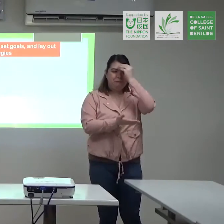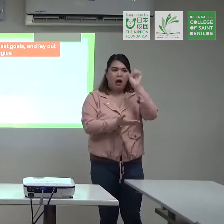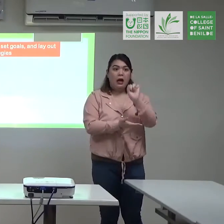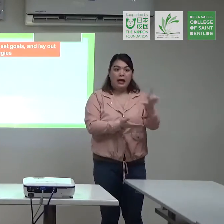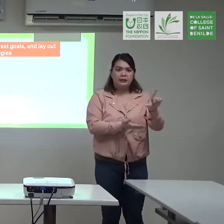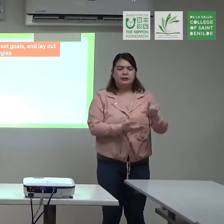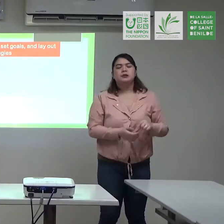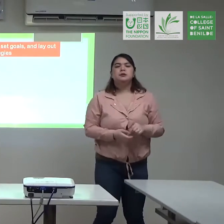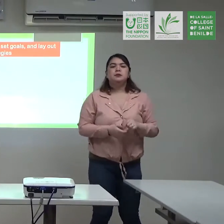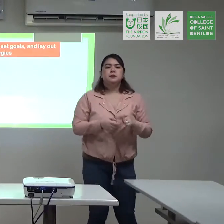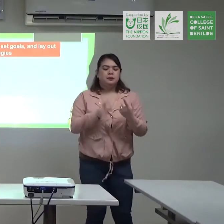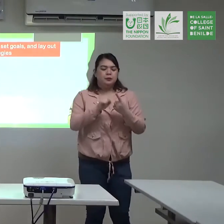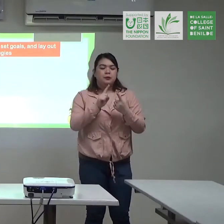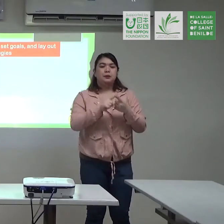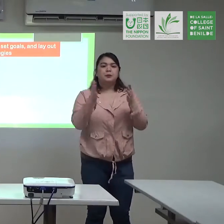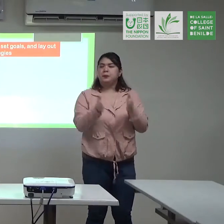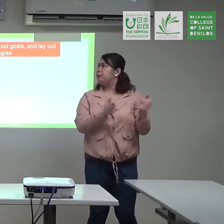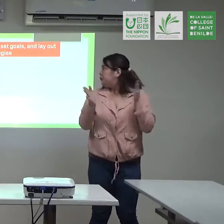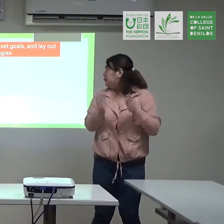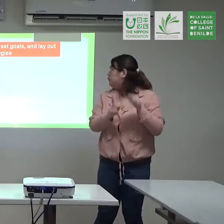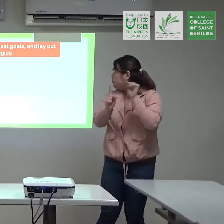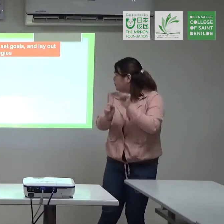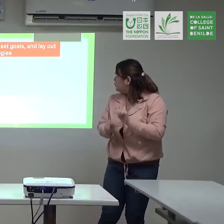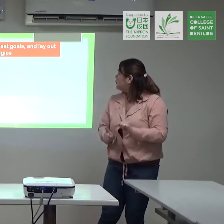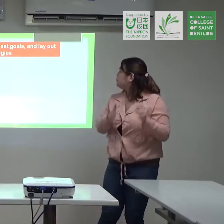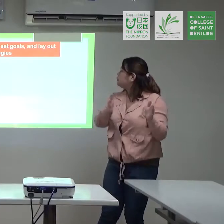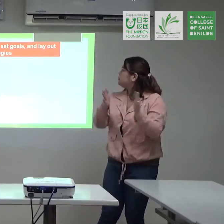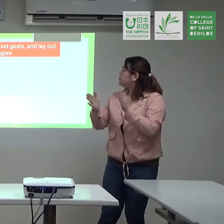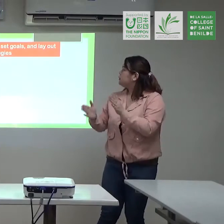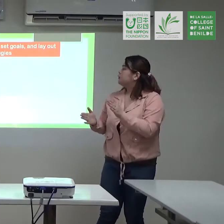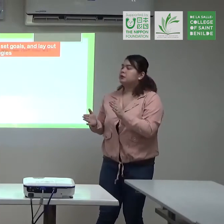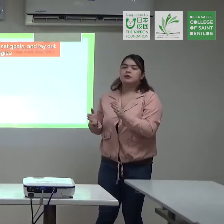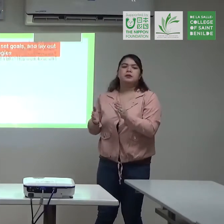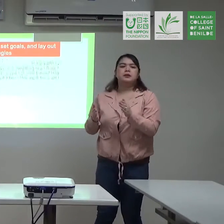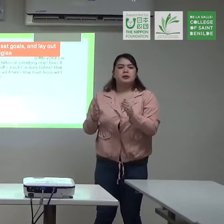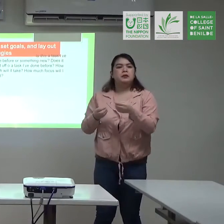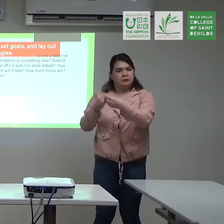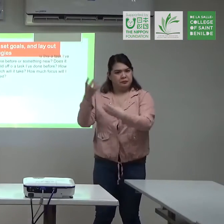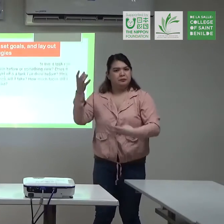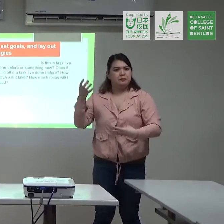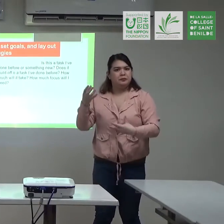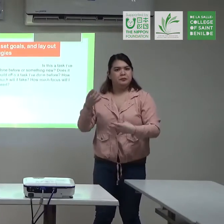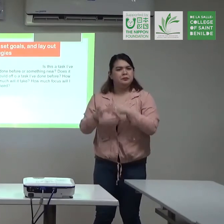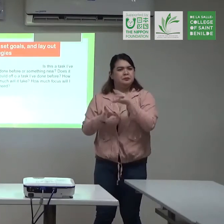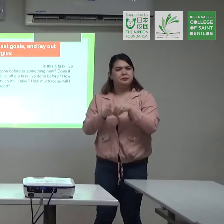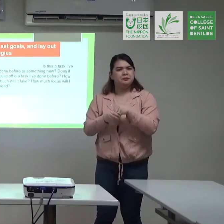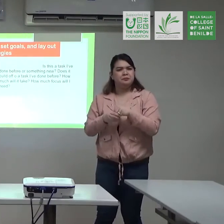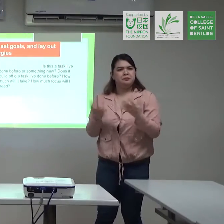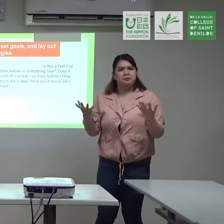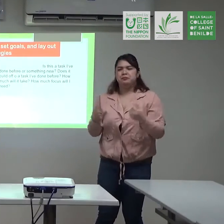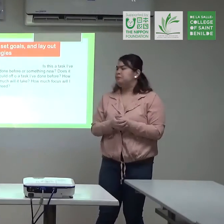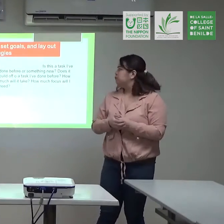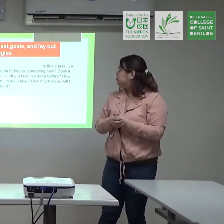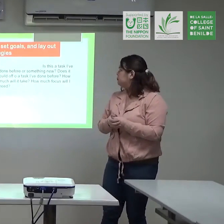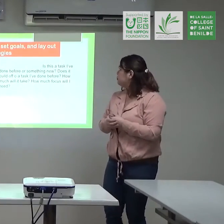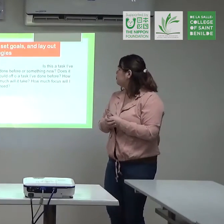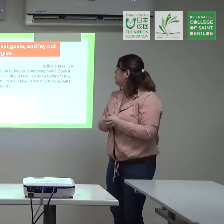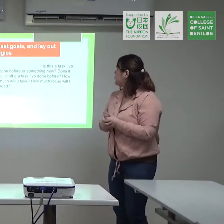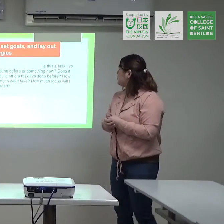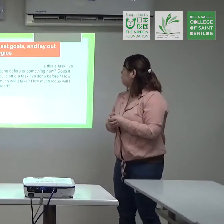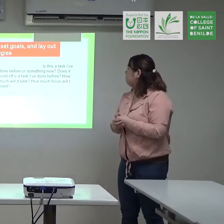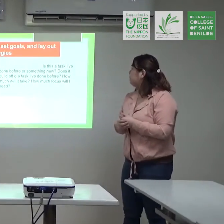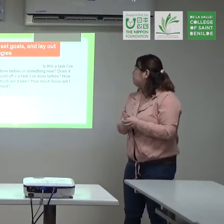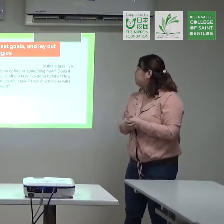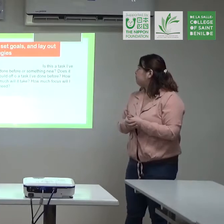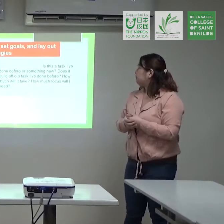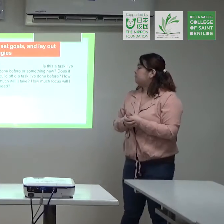first is plan, set goals, and lay out strategies. What does this involve? The first thing